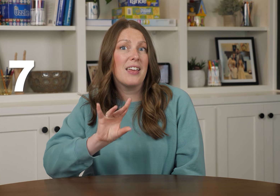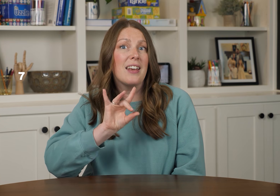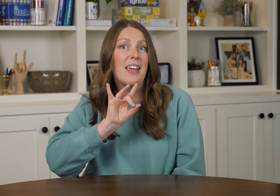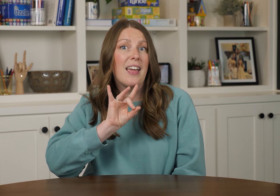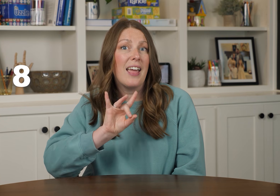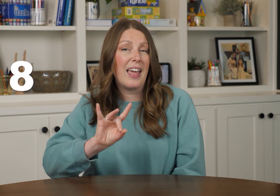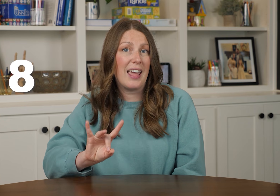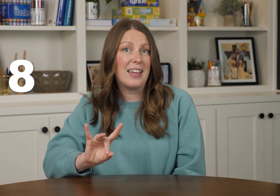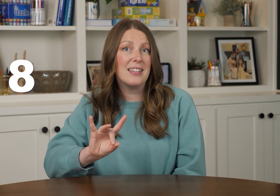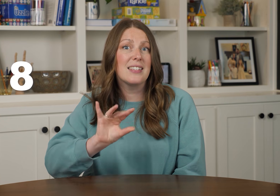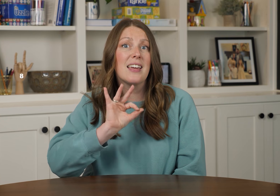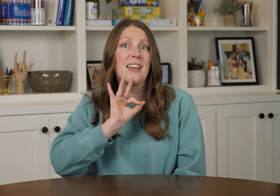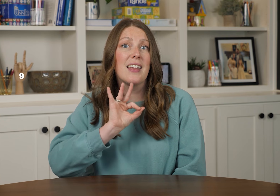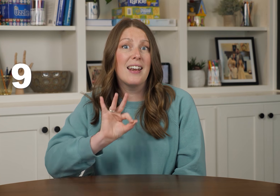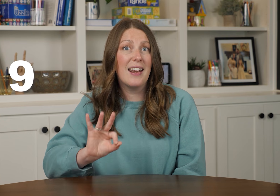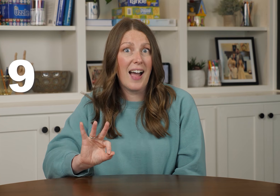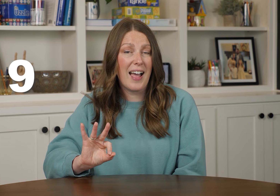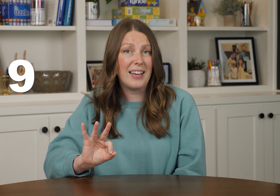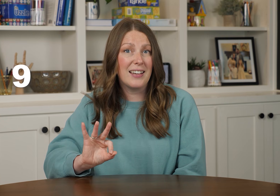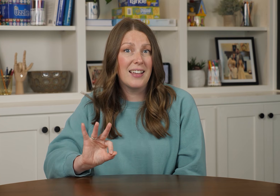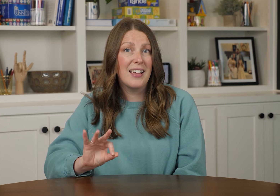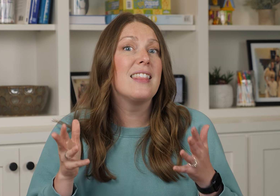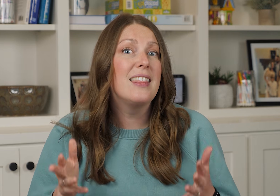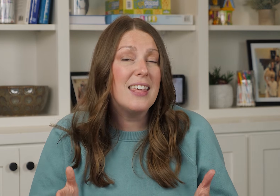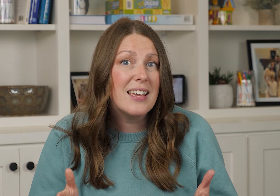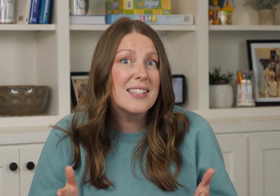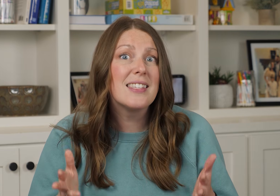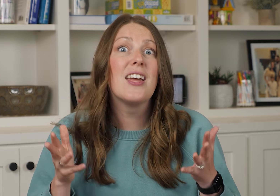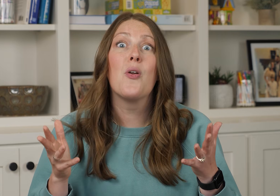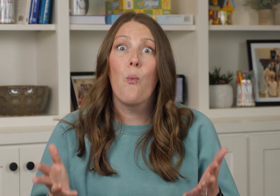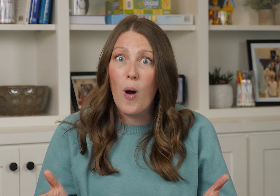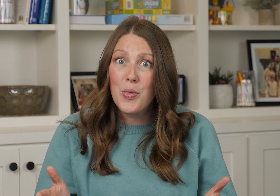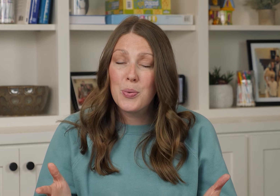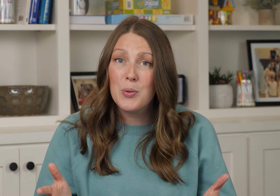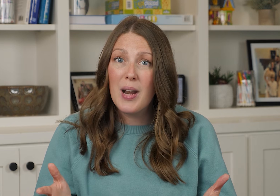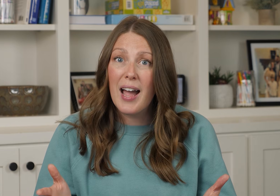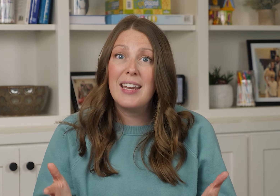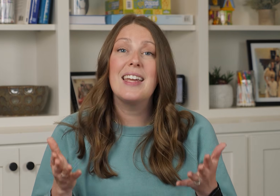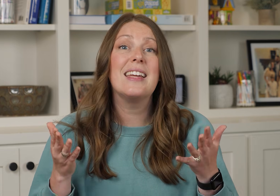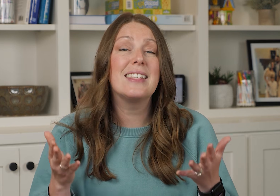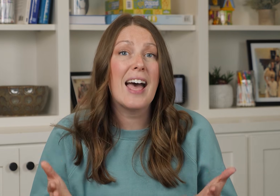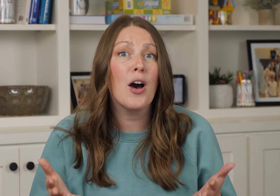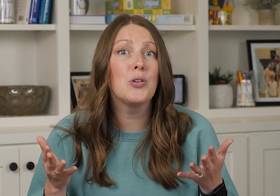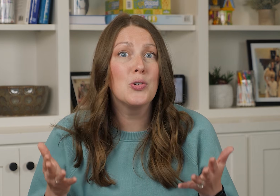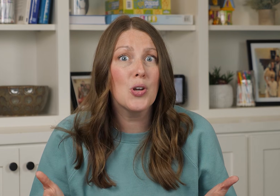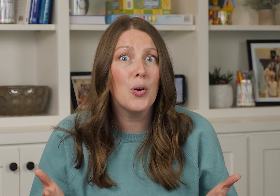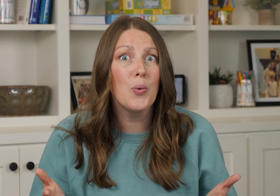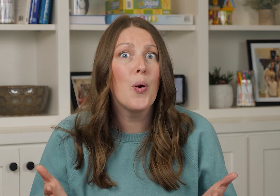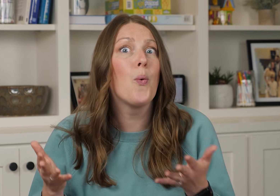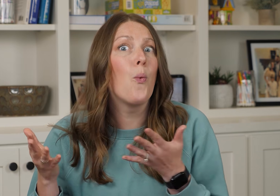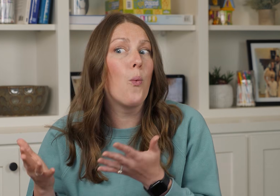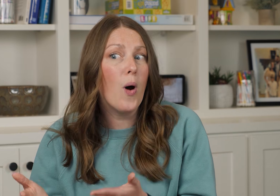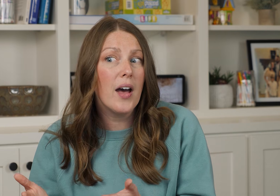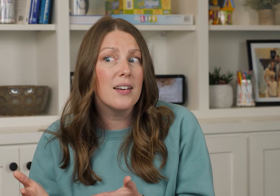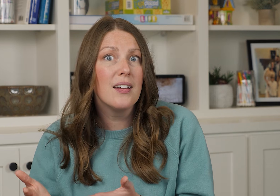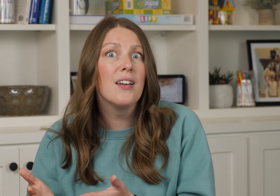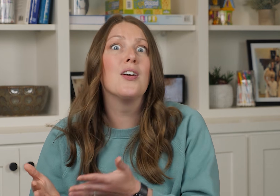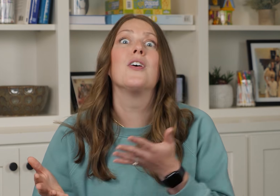7, 8, 9. This 1 through 9 is how you show 1